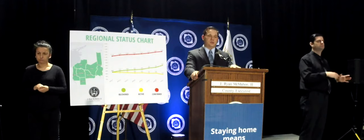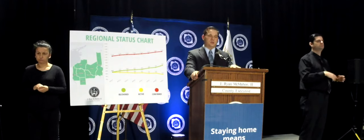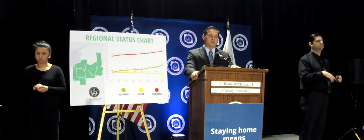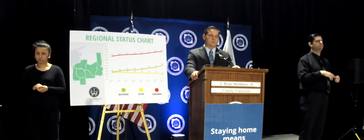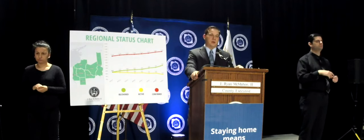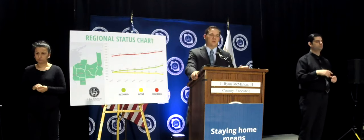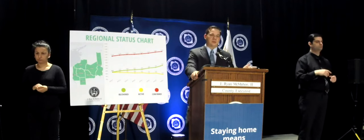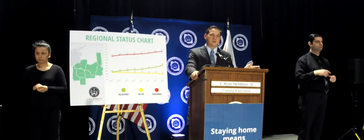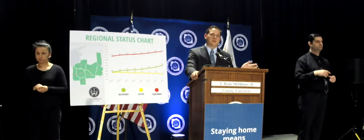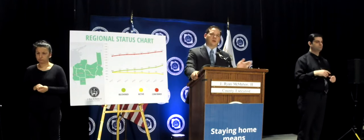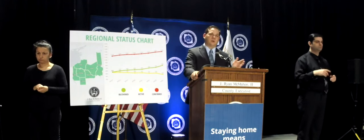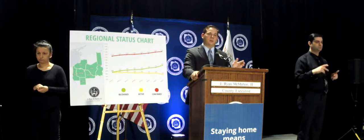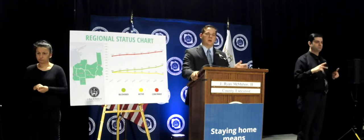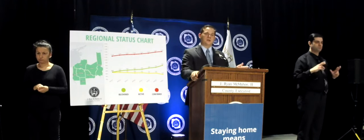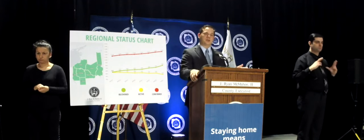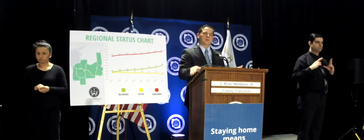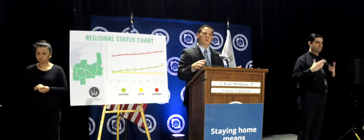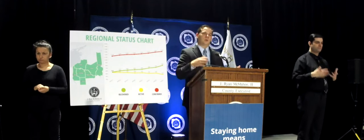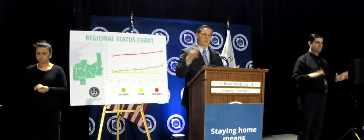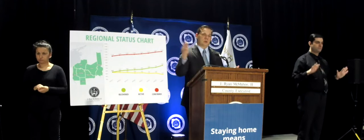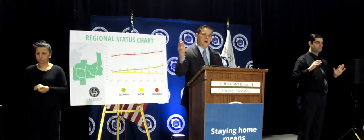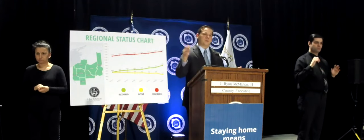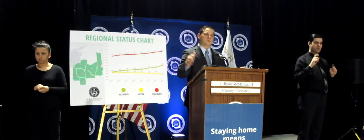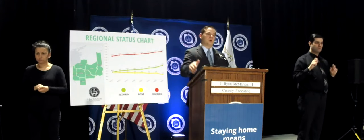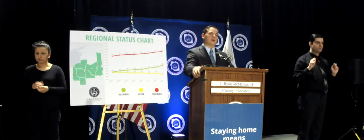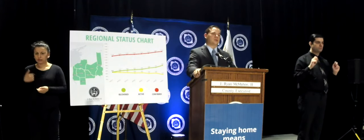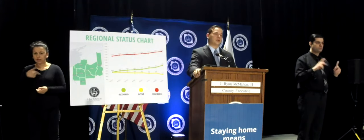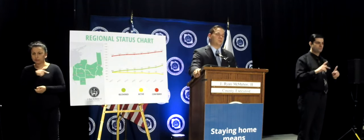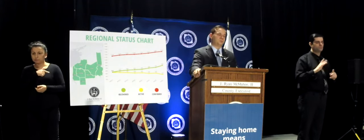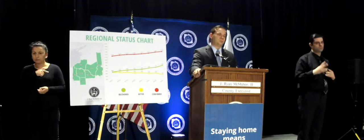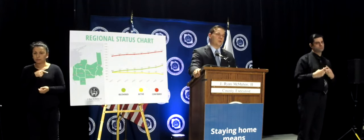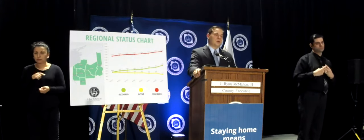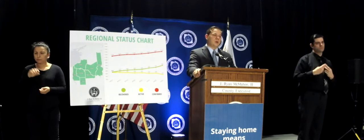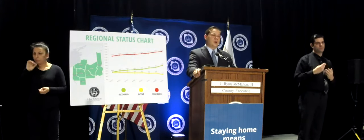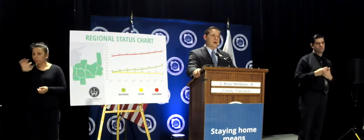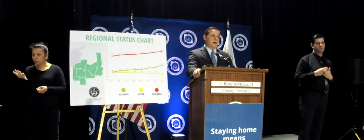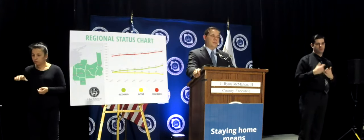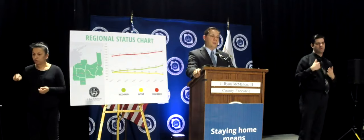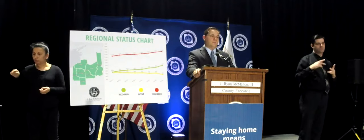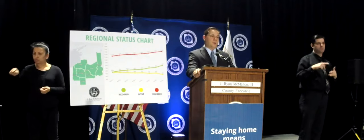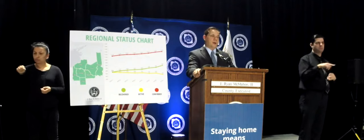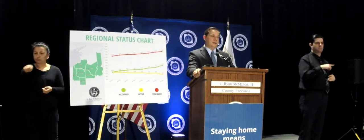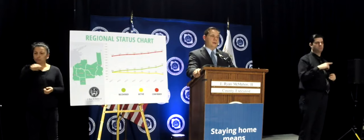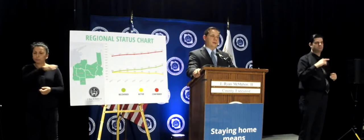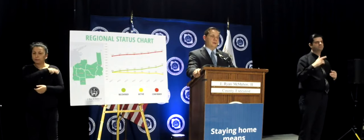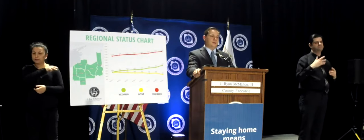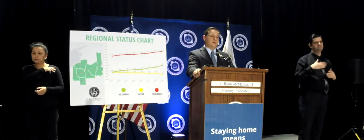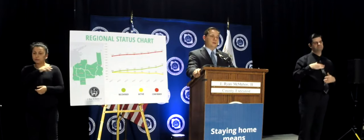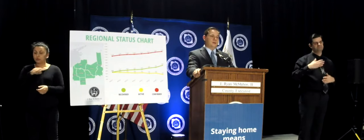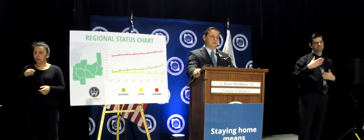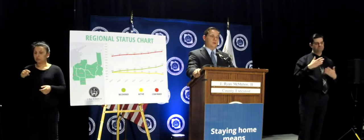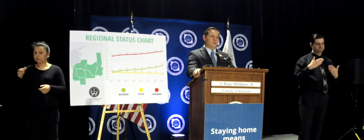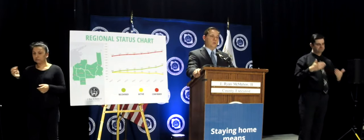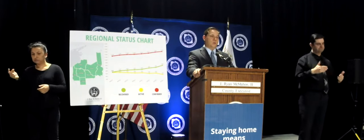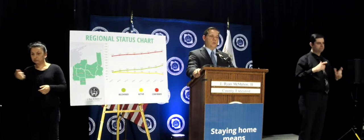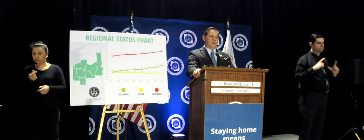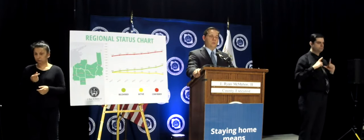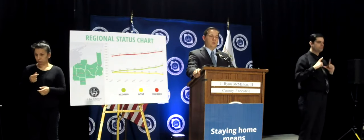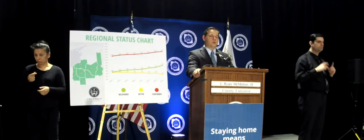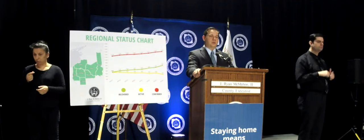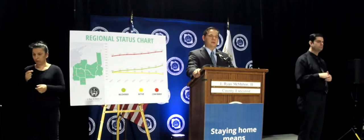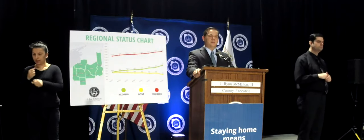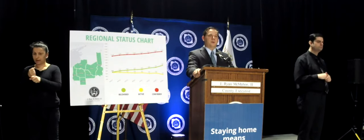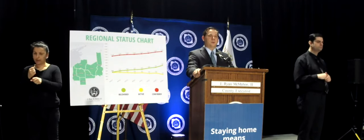those positions. That will save us a little bit of money this year, but really help us more next year. But you know,